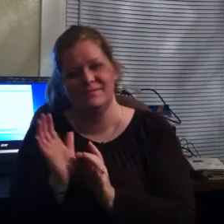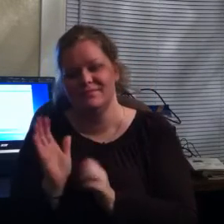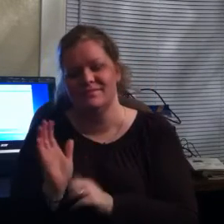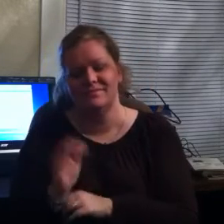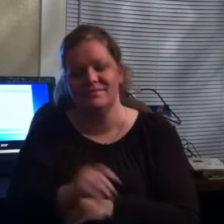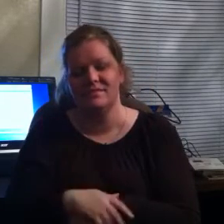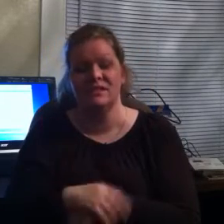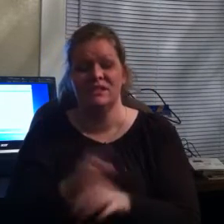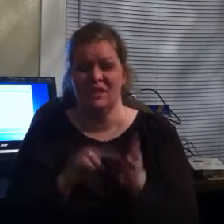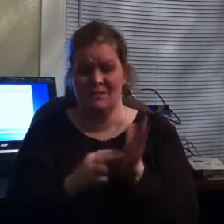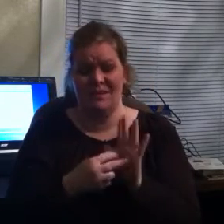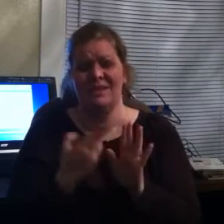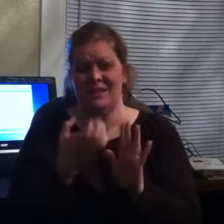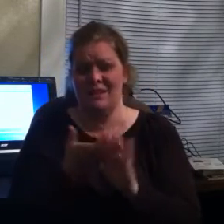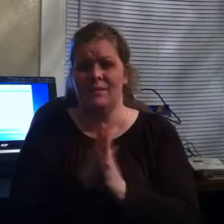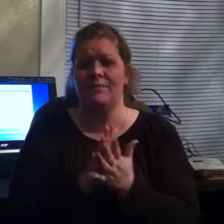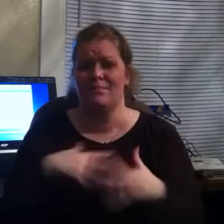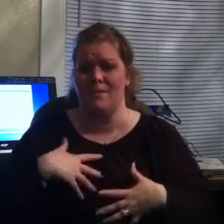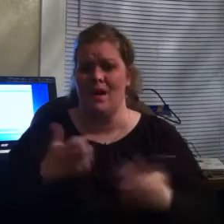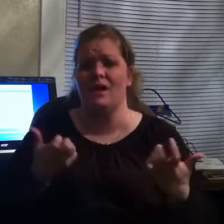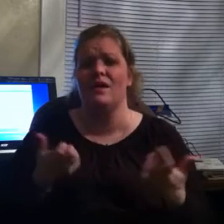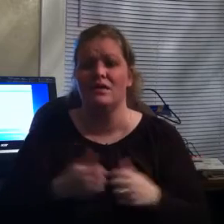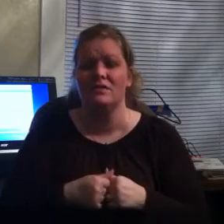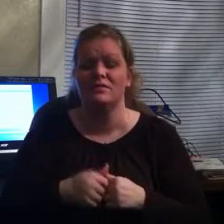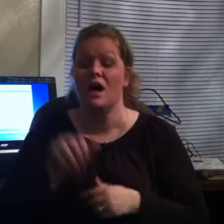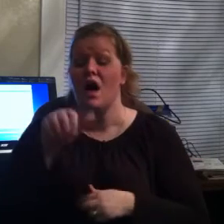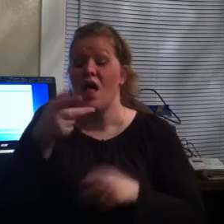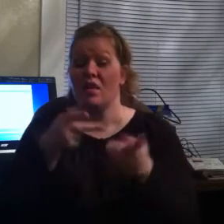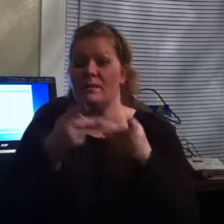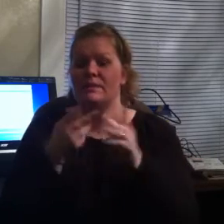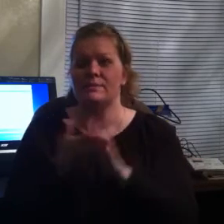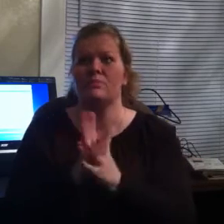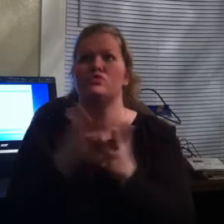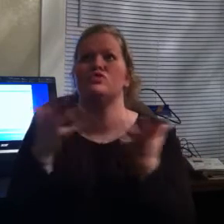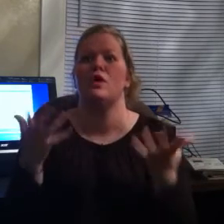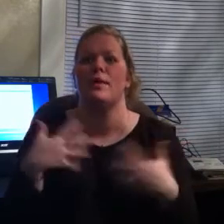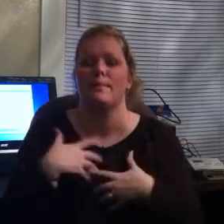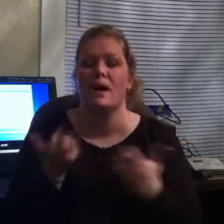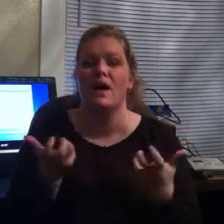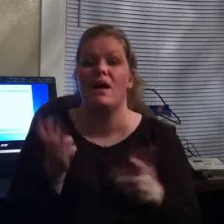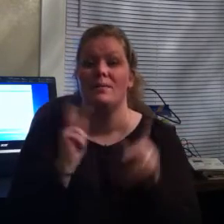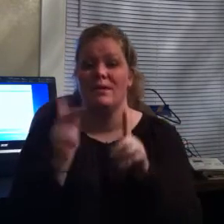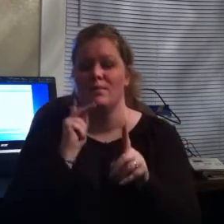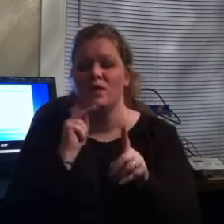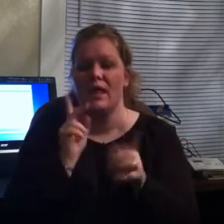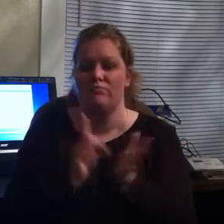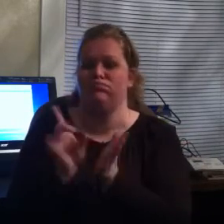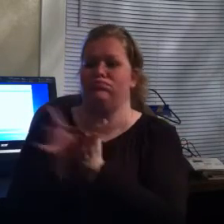I mean, he got angry. Other places, he got so angry, he threw people out of the temple by himself.